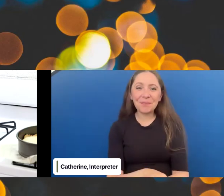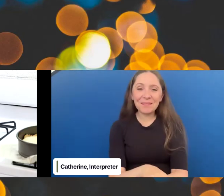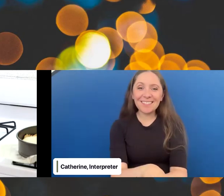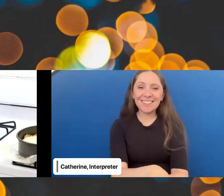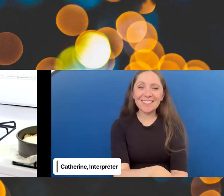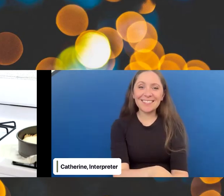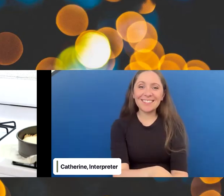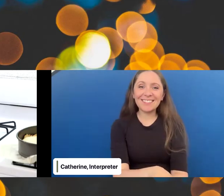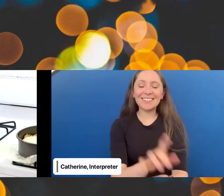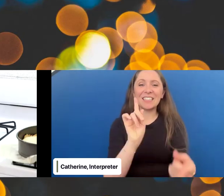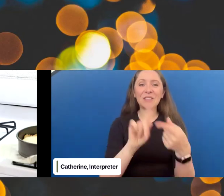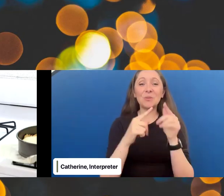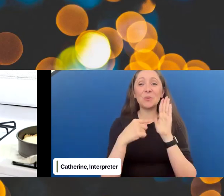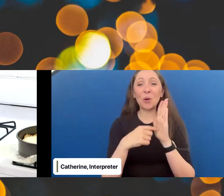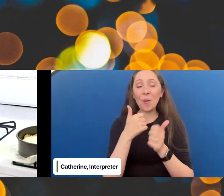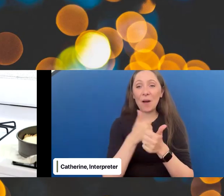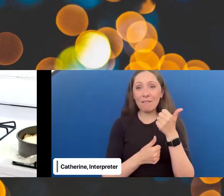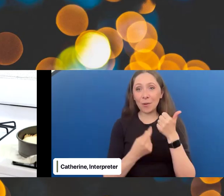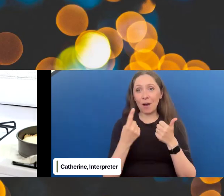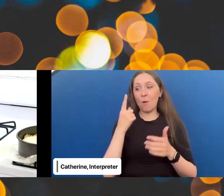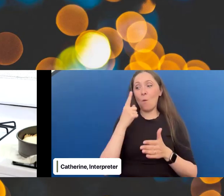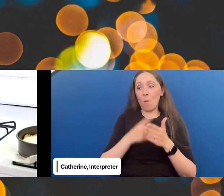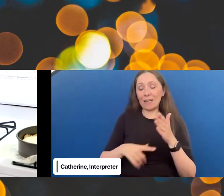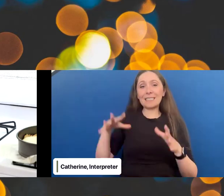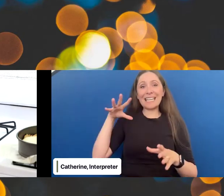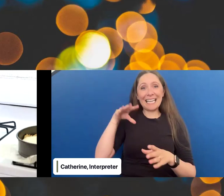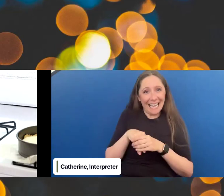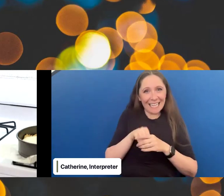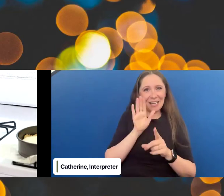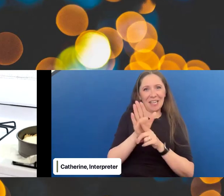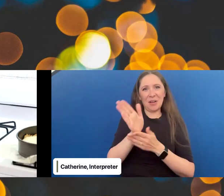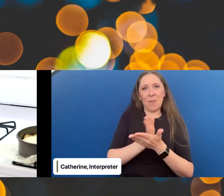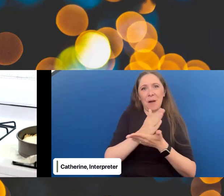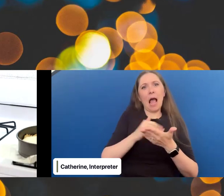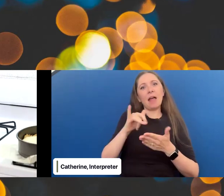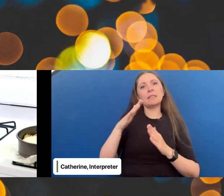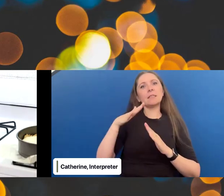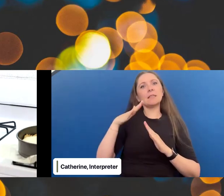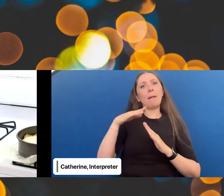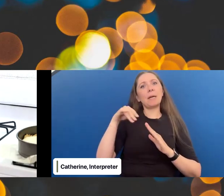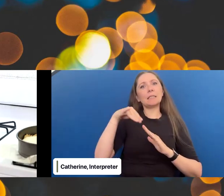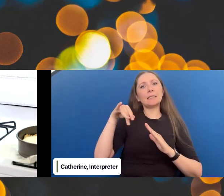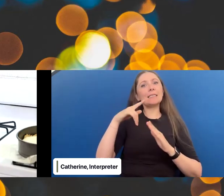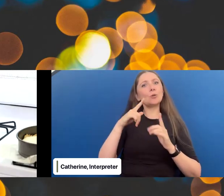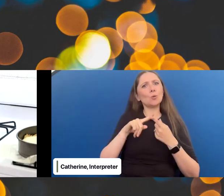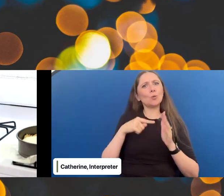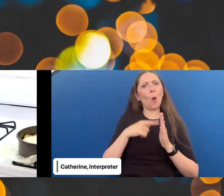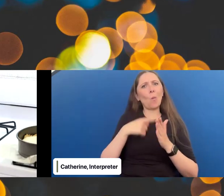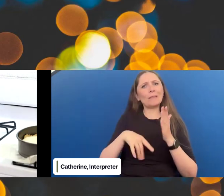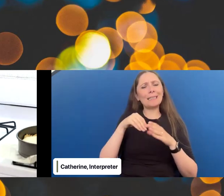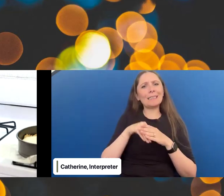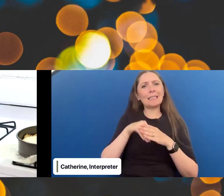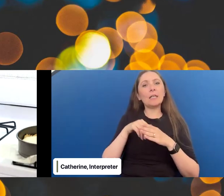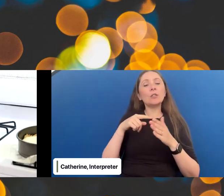Just to show everyone what's in the pie. That's what toppings are, is to show what's in there. So you're going to show that